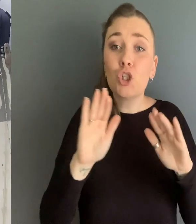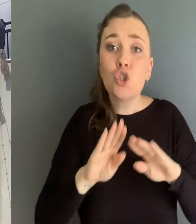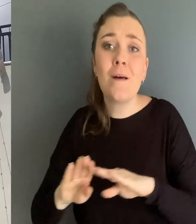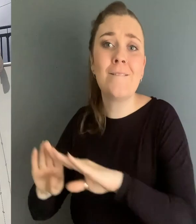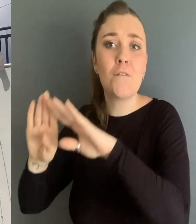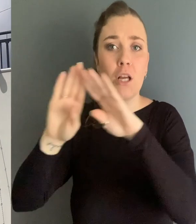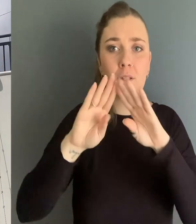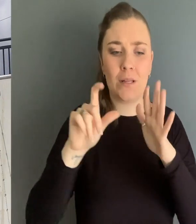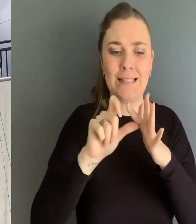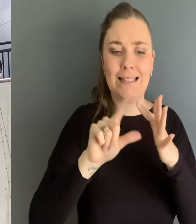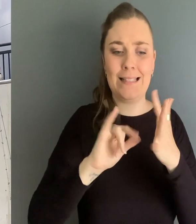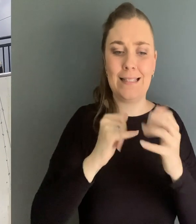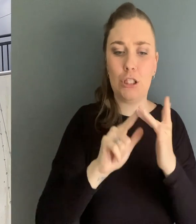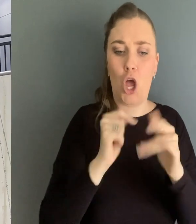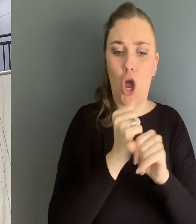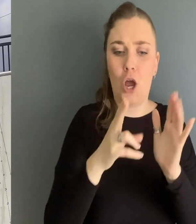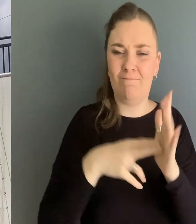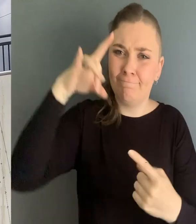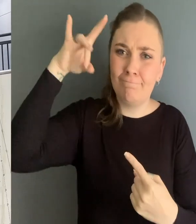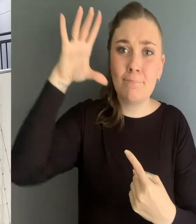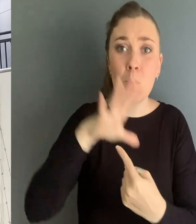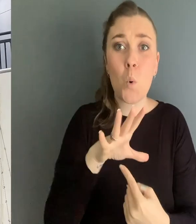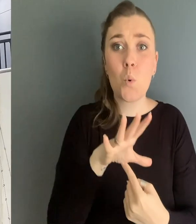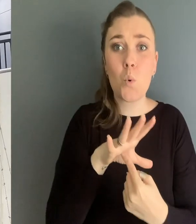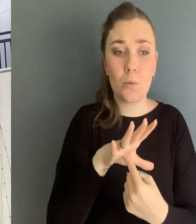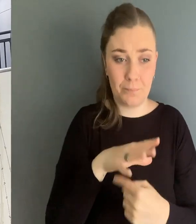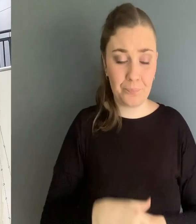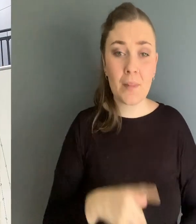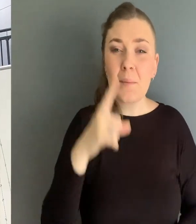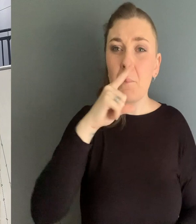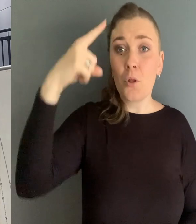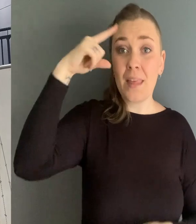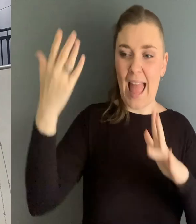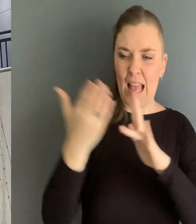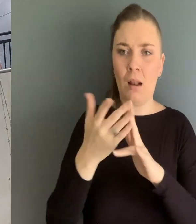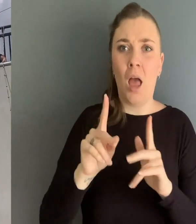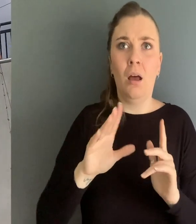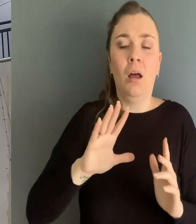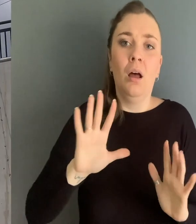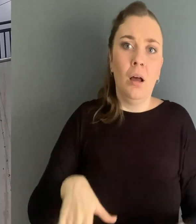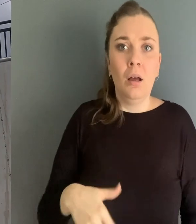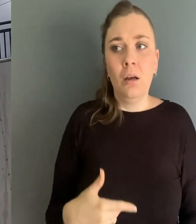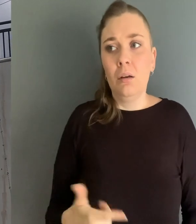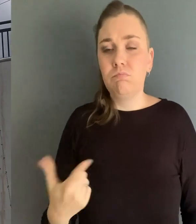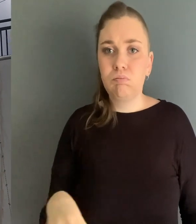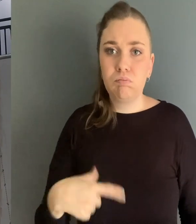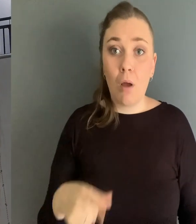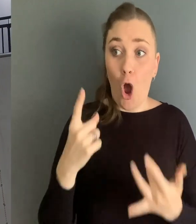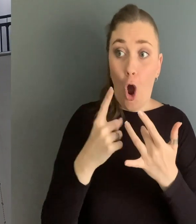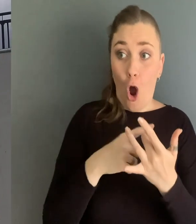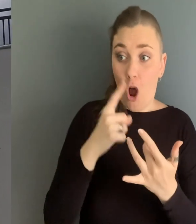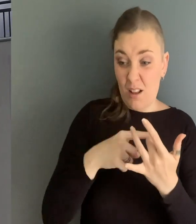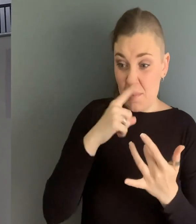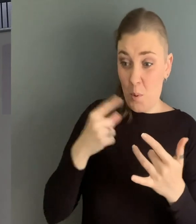is key to solving this problem people often think of access as this pesky thing that only a minority called